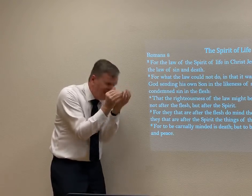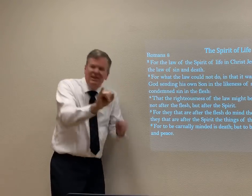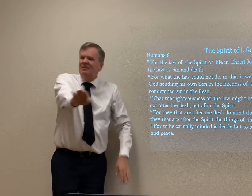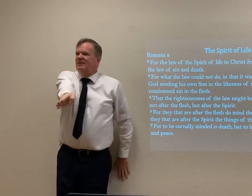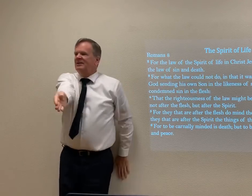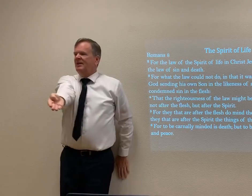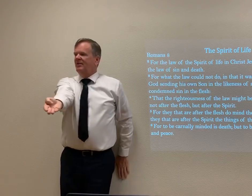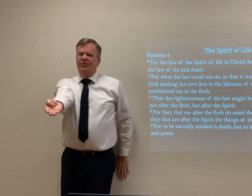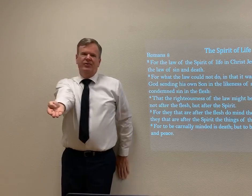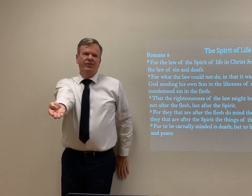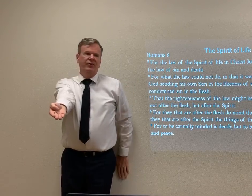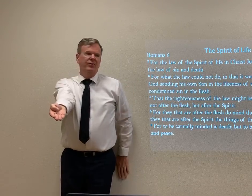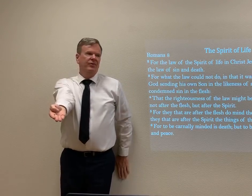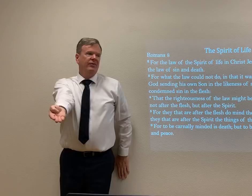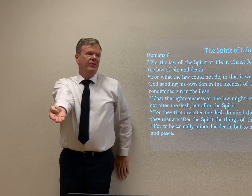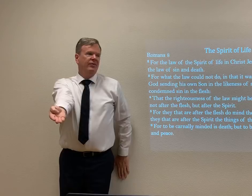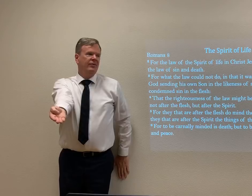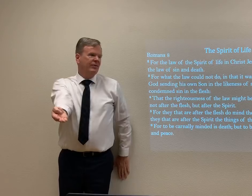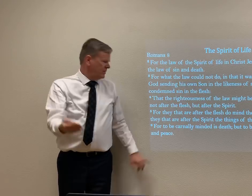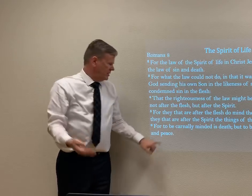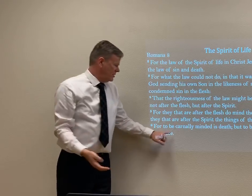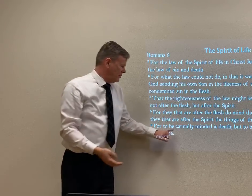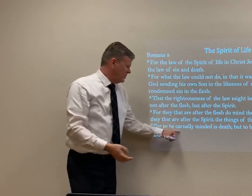Verse 6, for to be carnally minded is death.